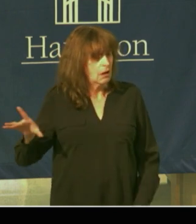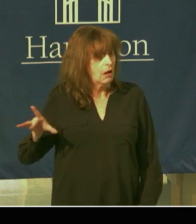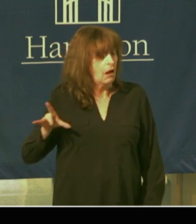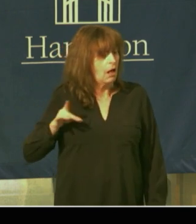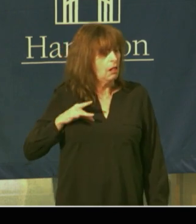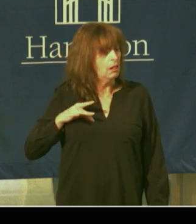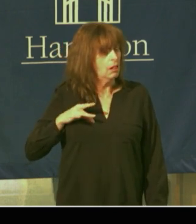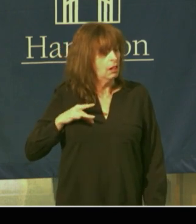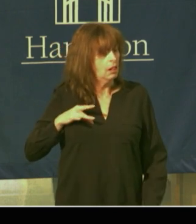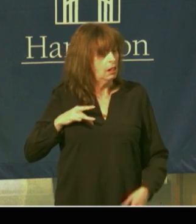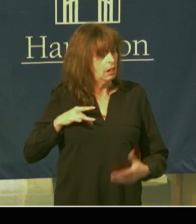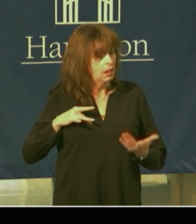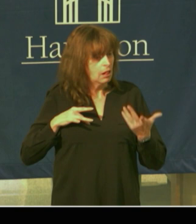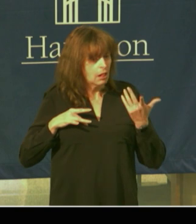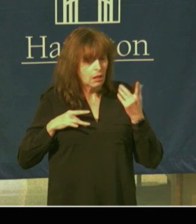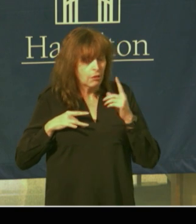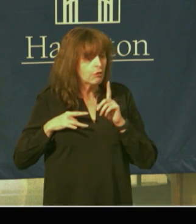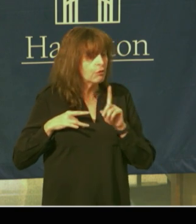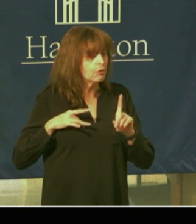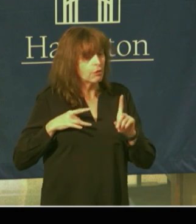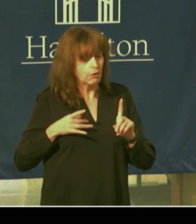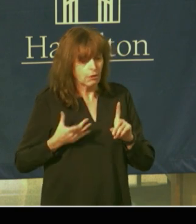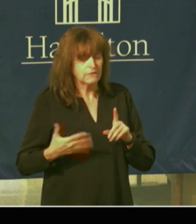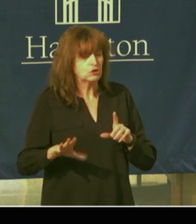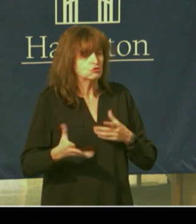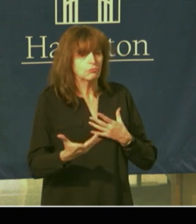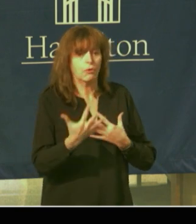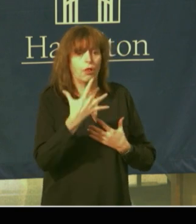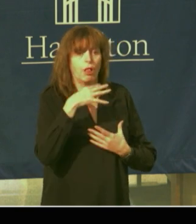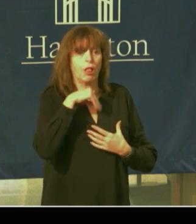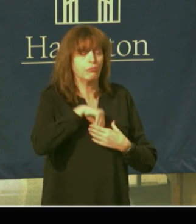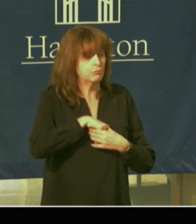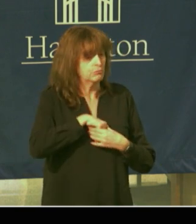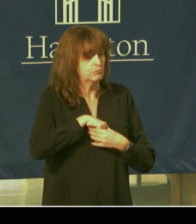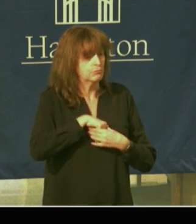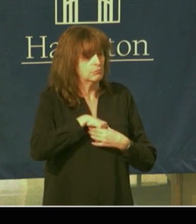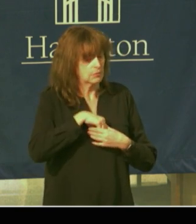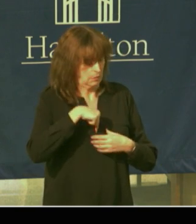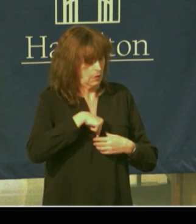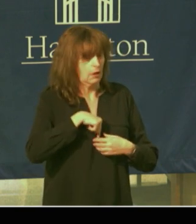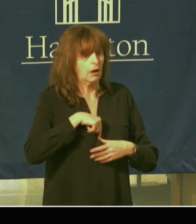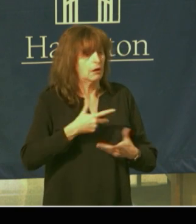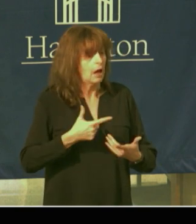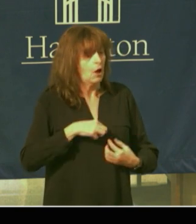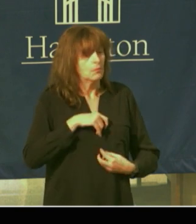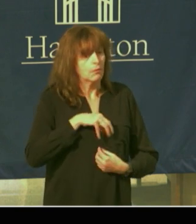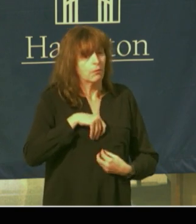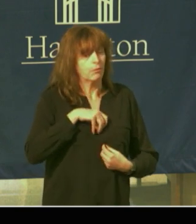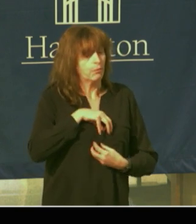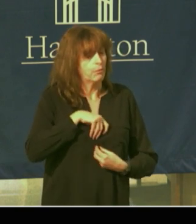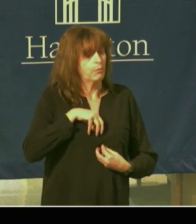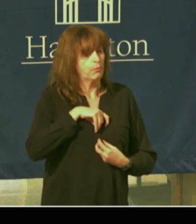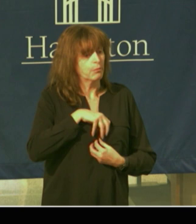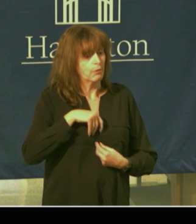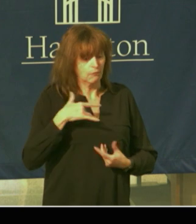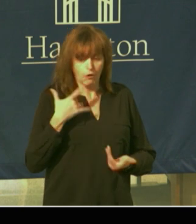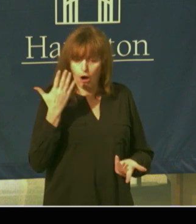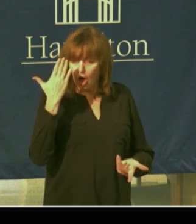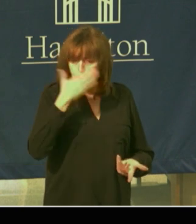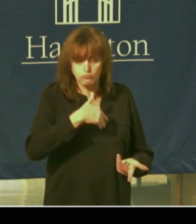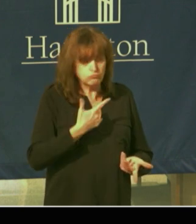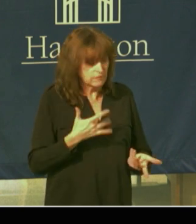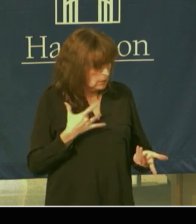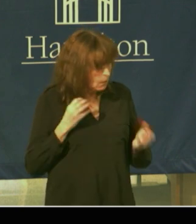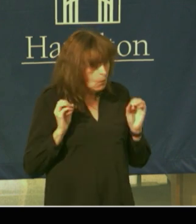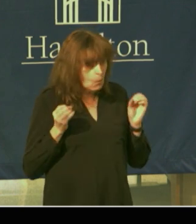her body, but it's not making any symptoms. It's just finding its way and being able to find a way to multiply.